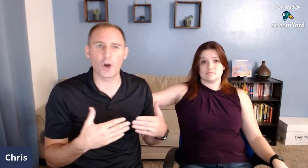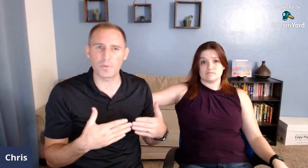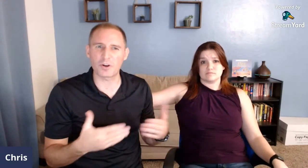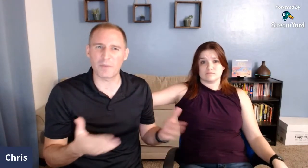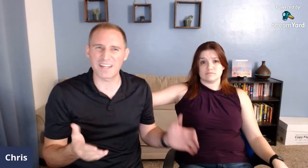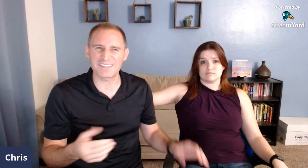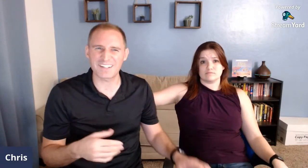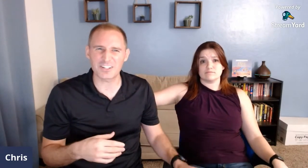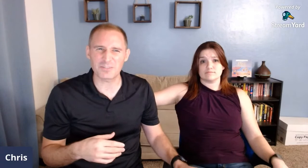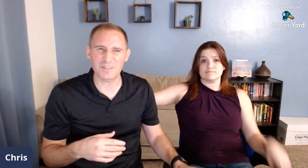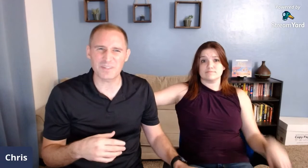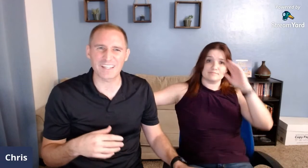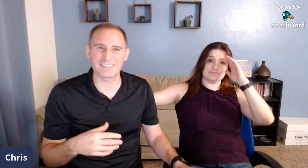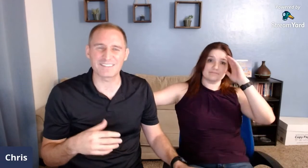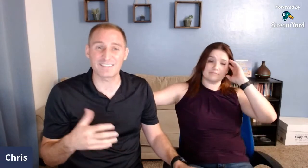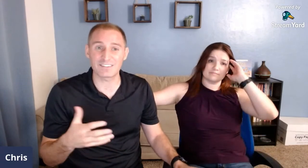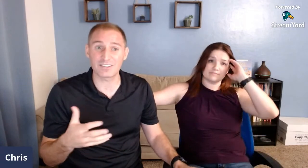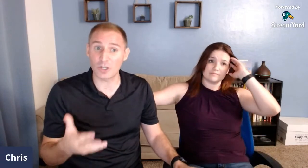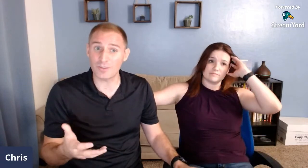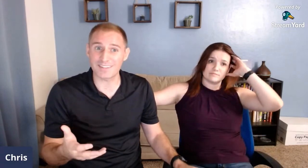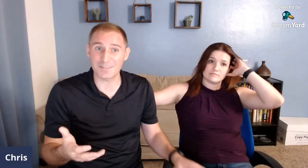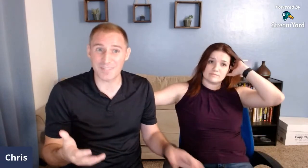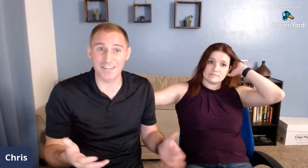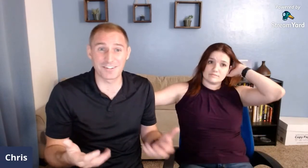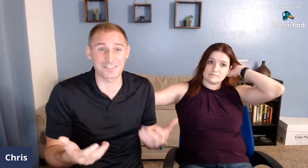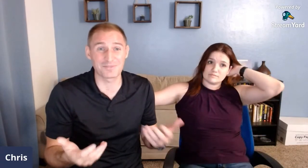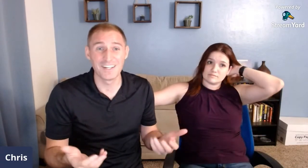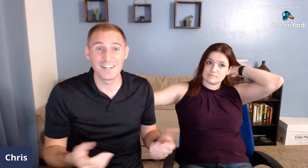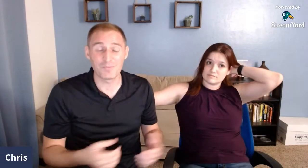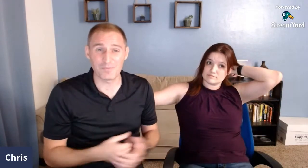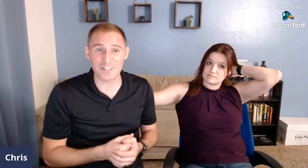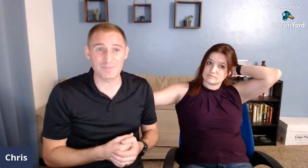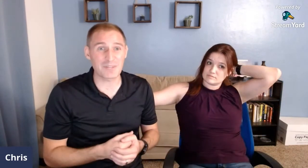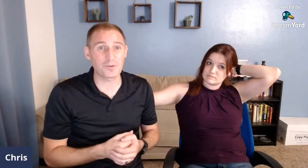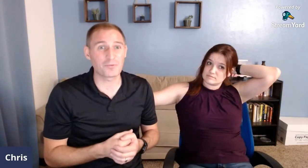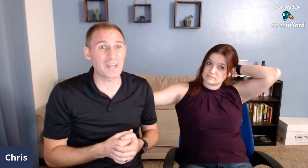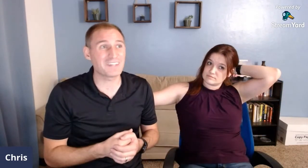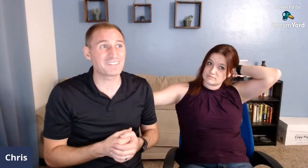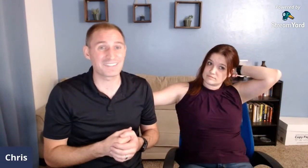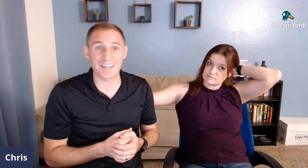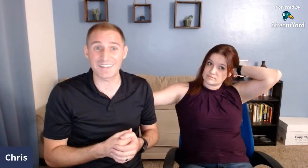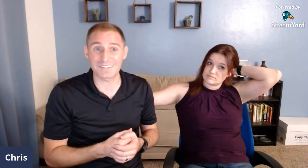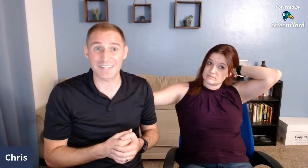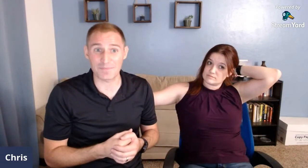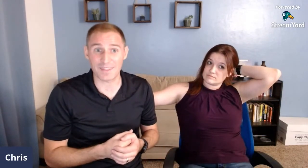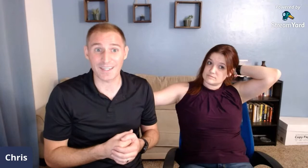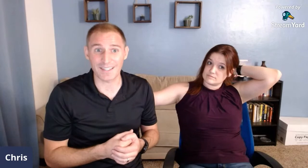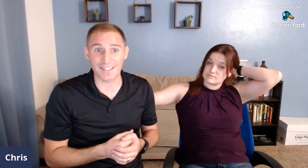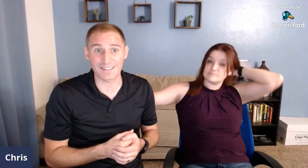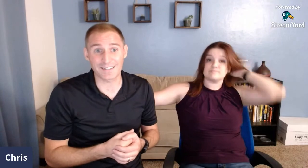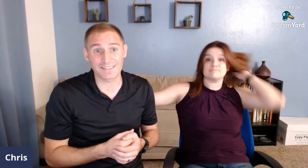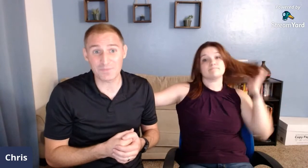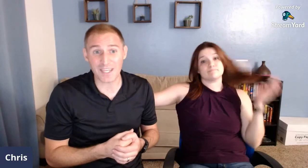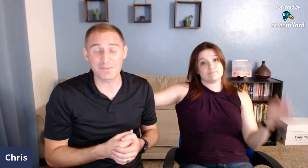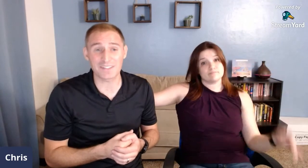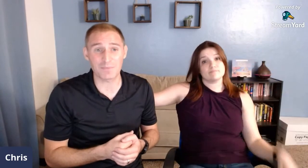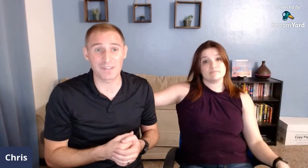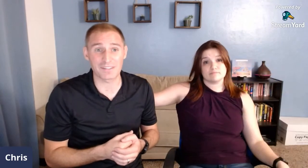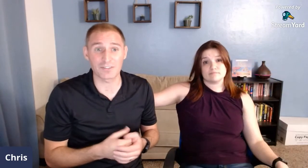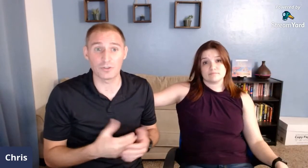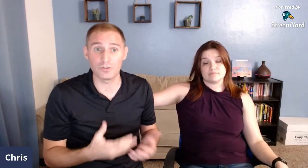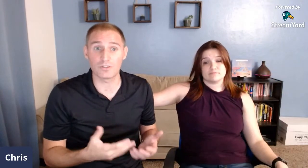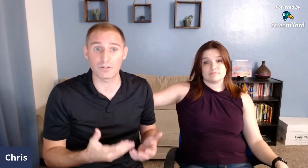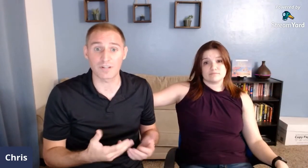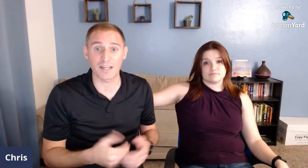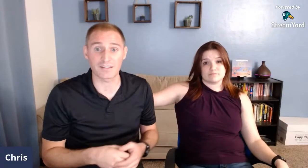to kind of open our mindset a little bit, and to know that sometimes there's many ways to sign the same thing, and sometimes that